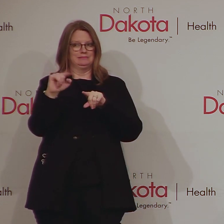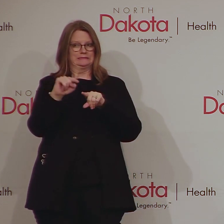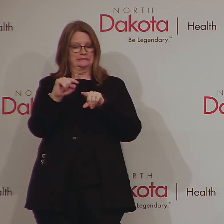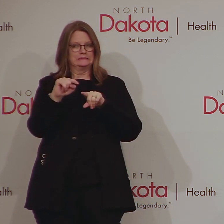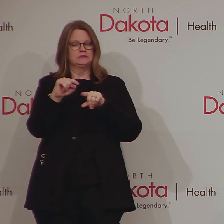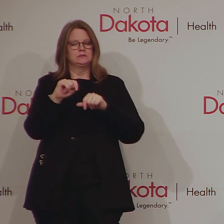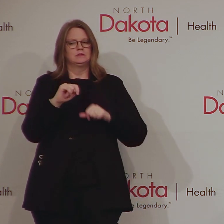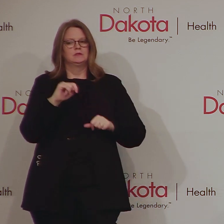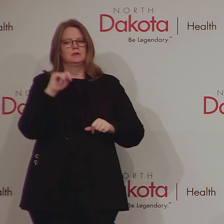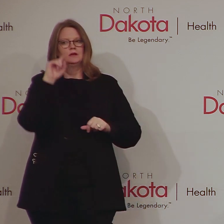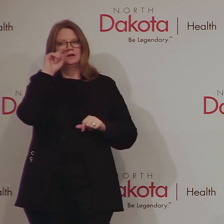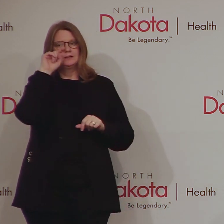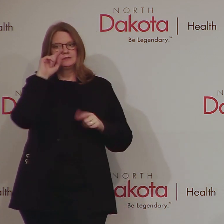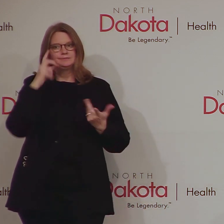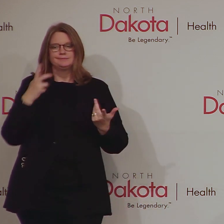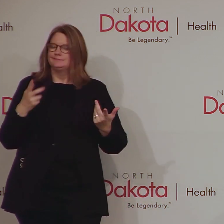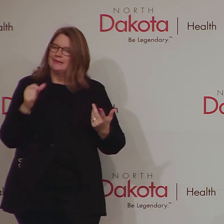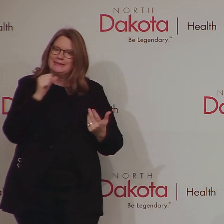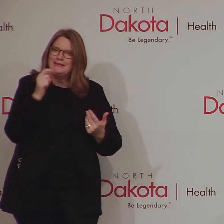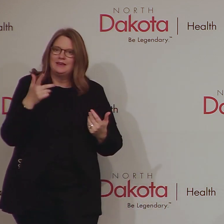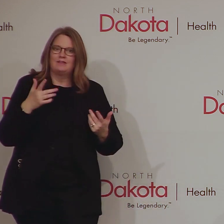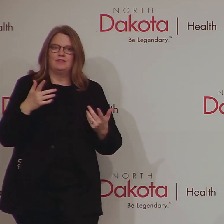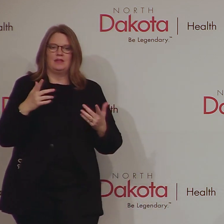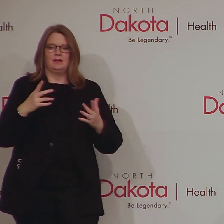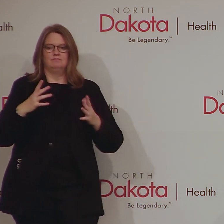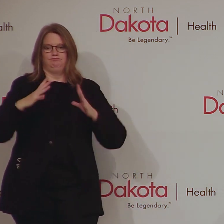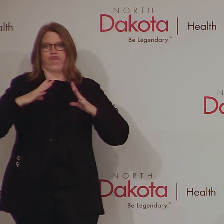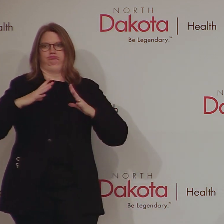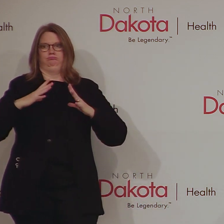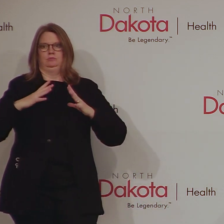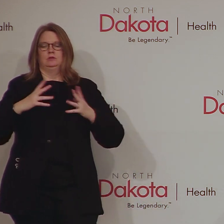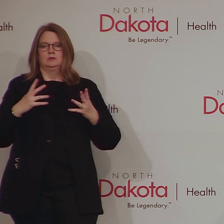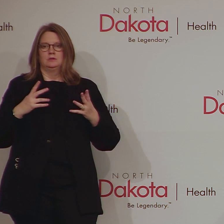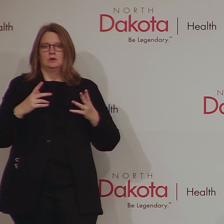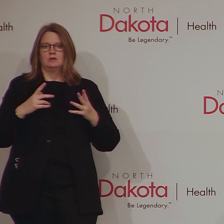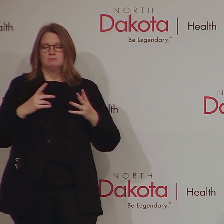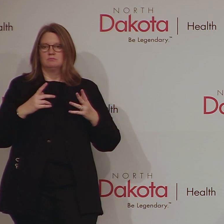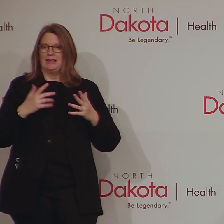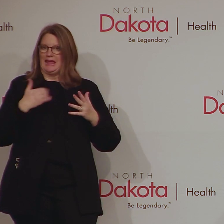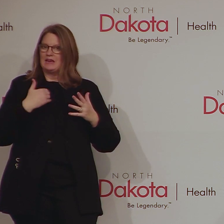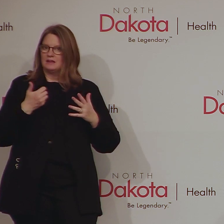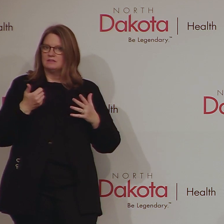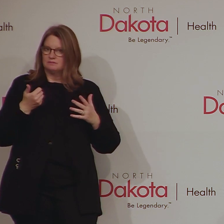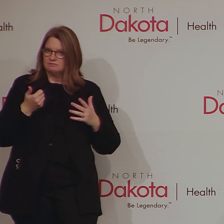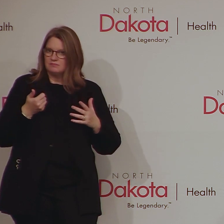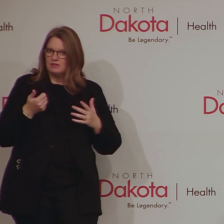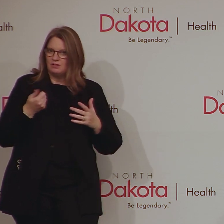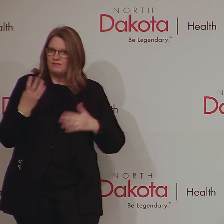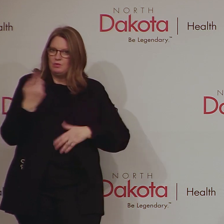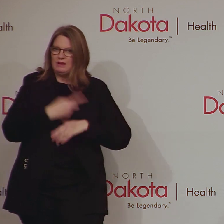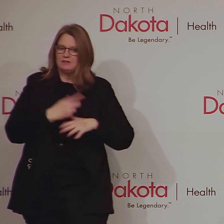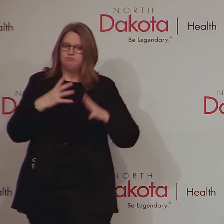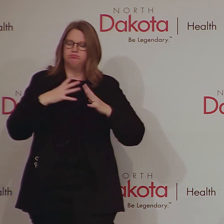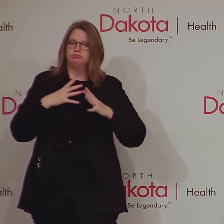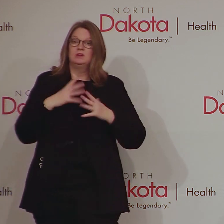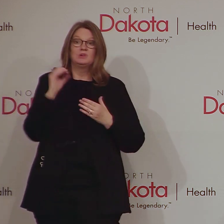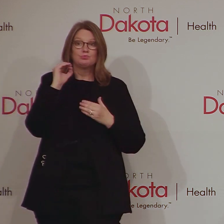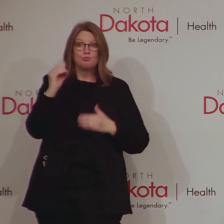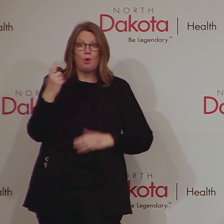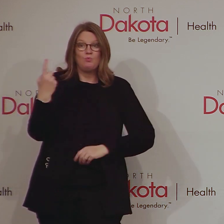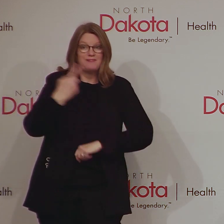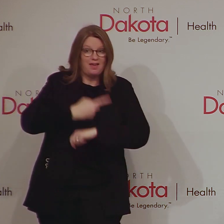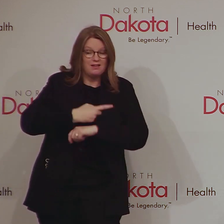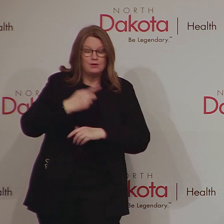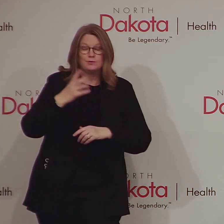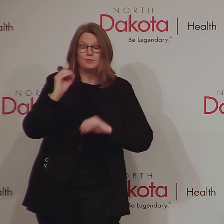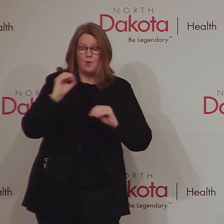And we did have a reprieve where we had a few days with 0 deaths, which was always fantastic to